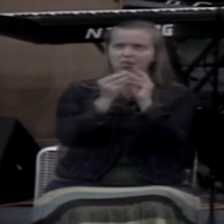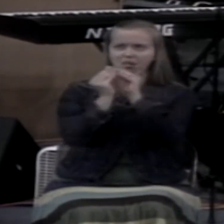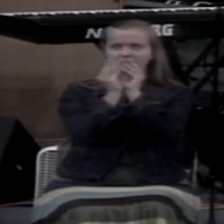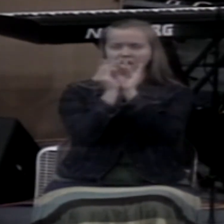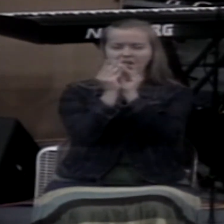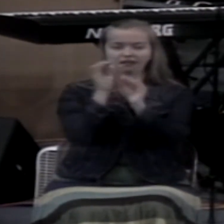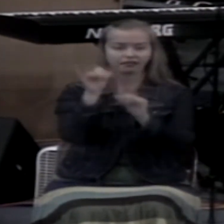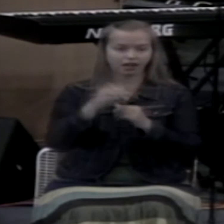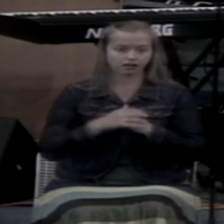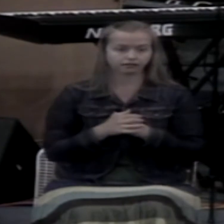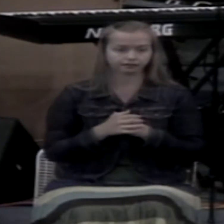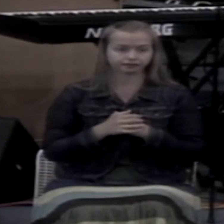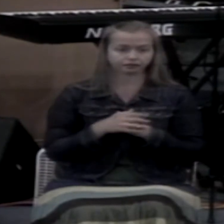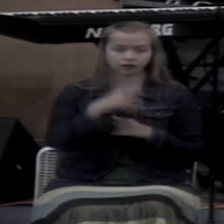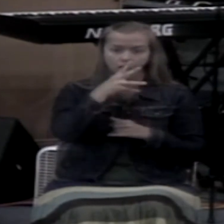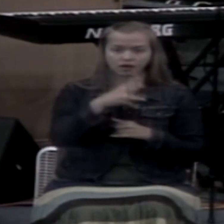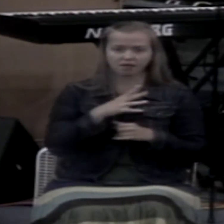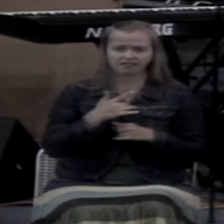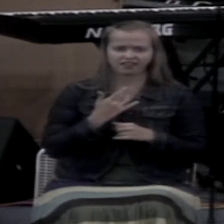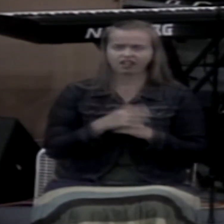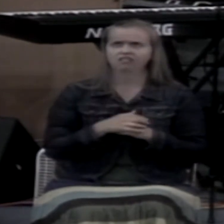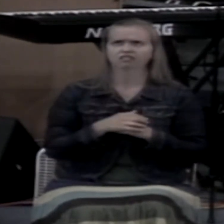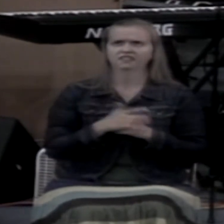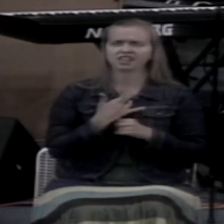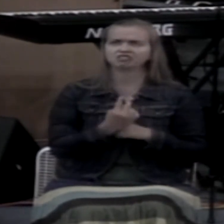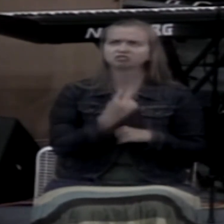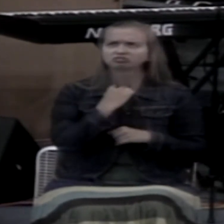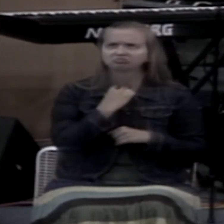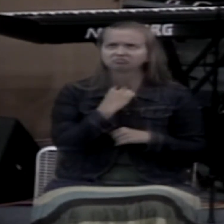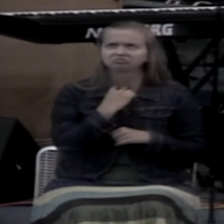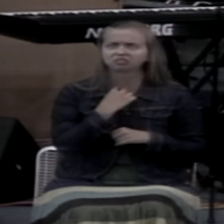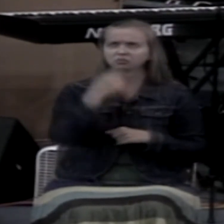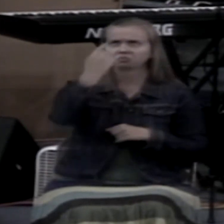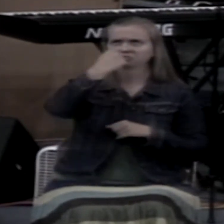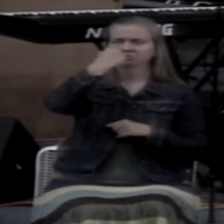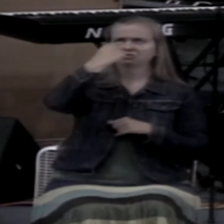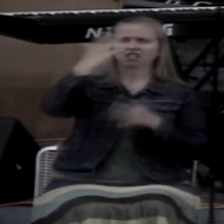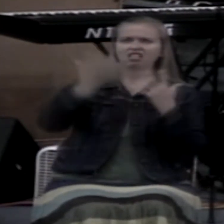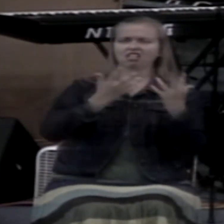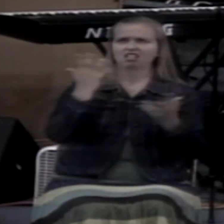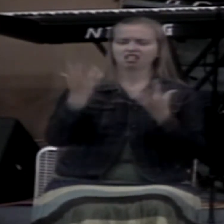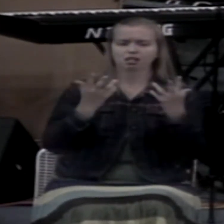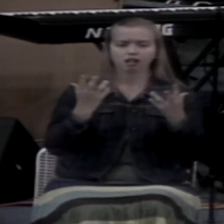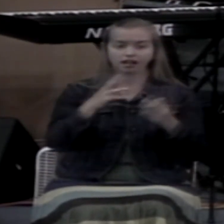one. Then they bring that also into the house of God.